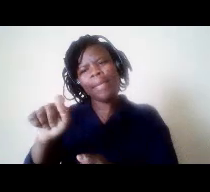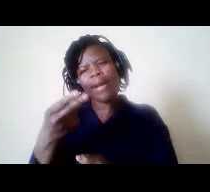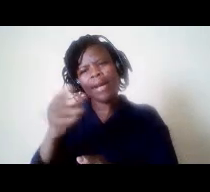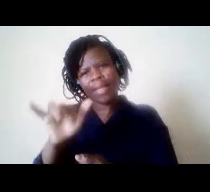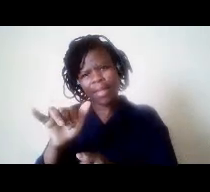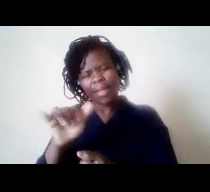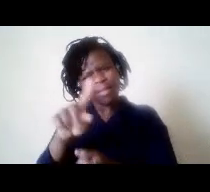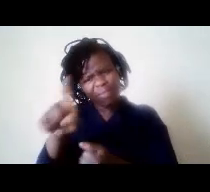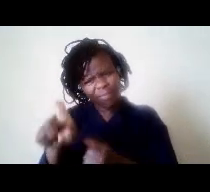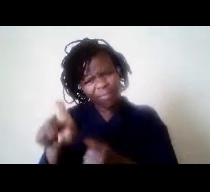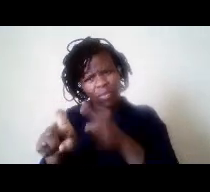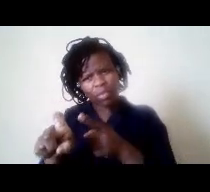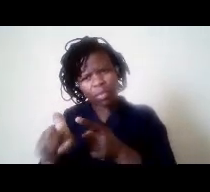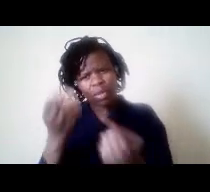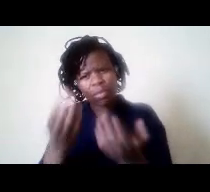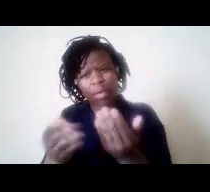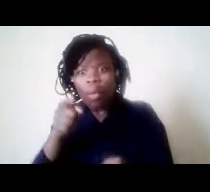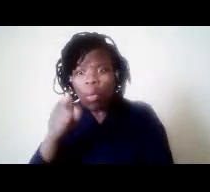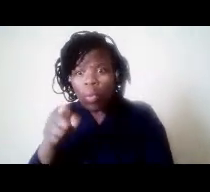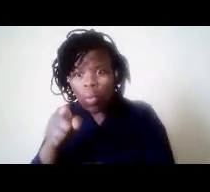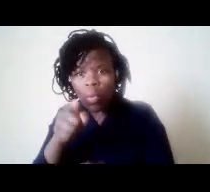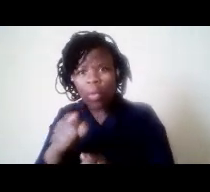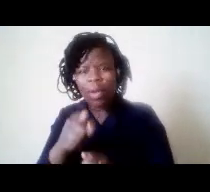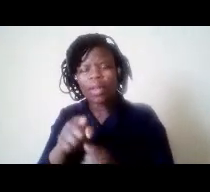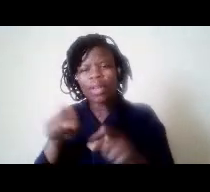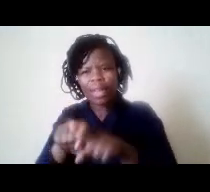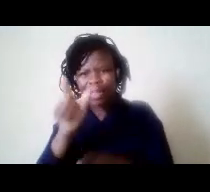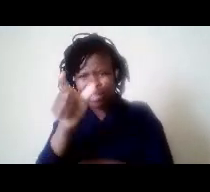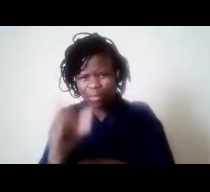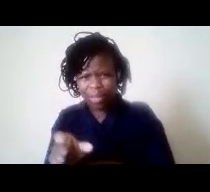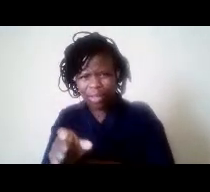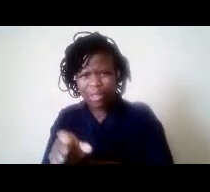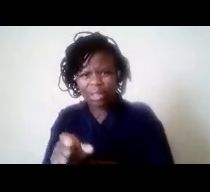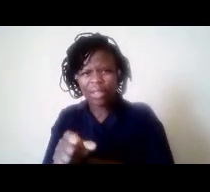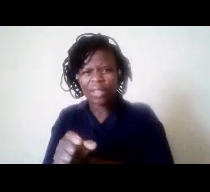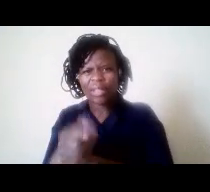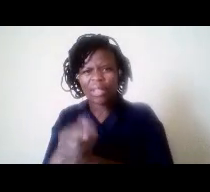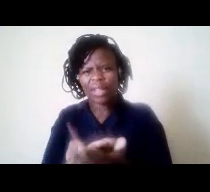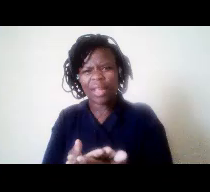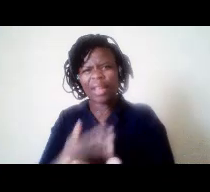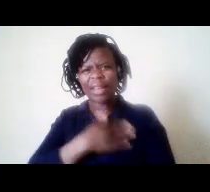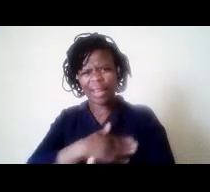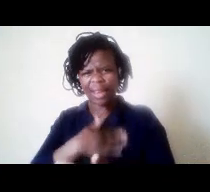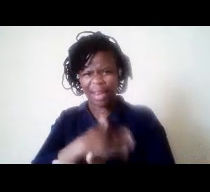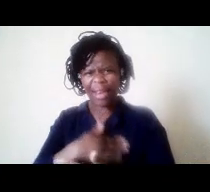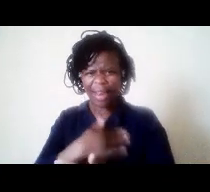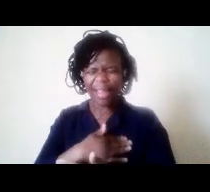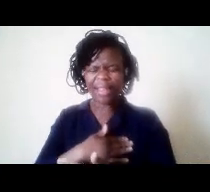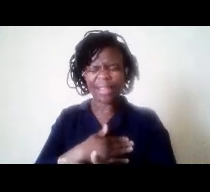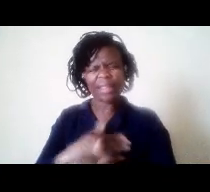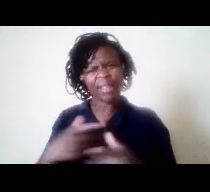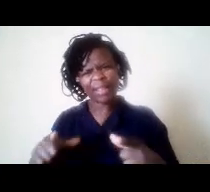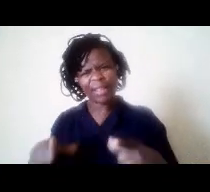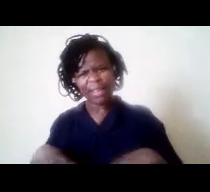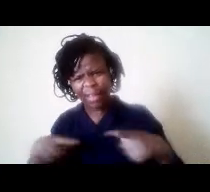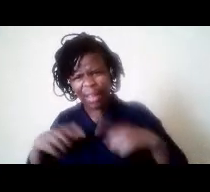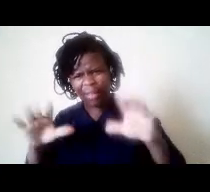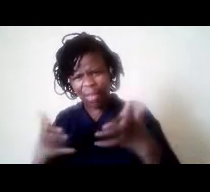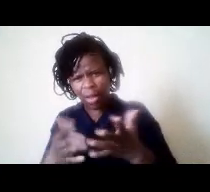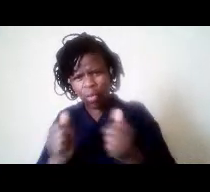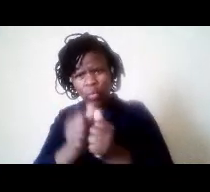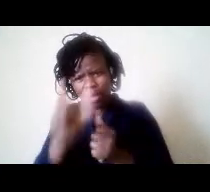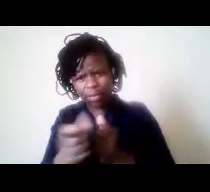of what it's like for you as another human being, finding out what it's like, what things are like, what life is like for somebody else. It's